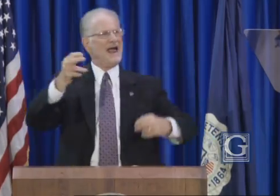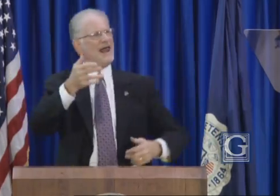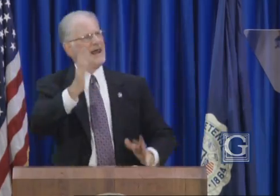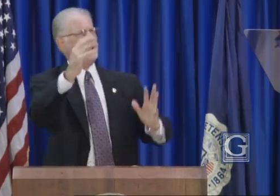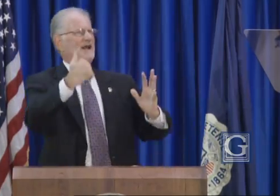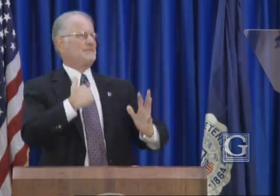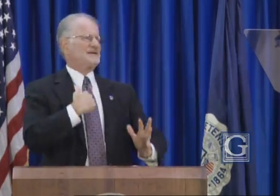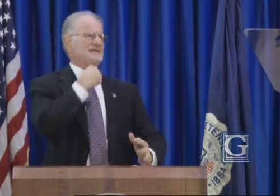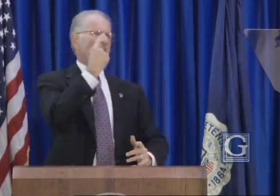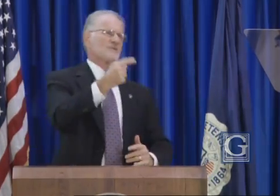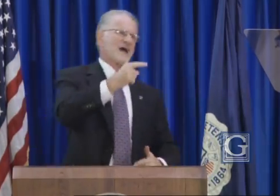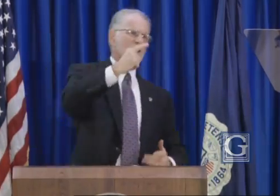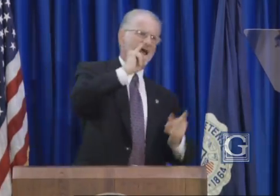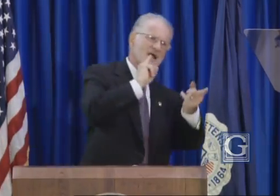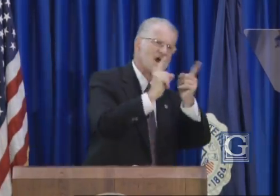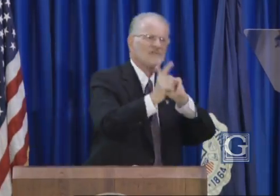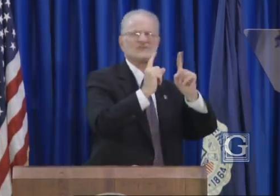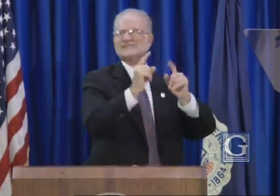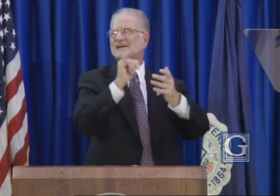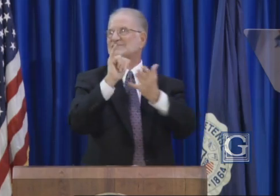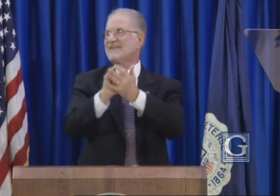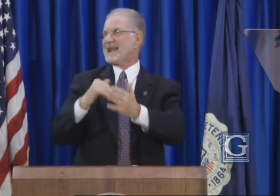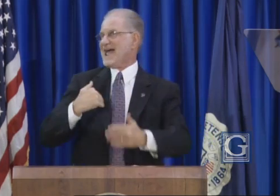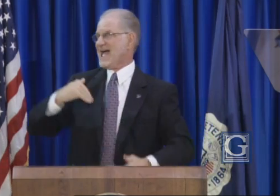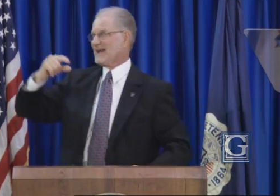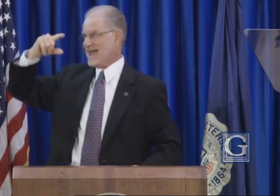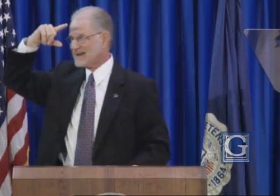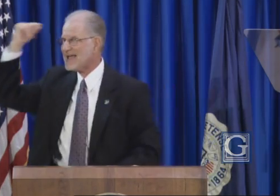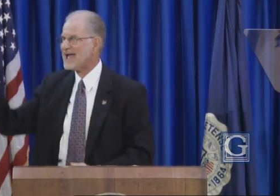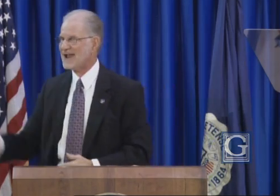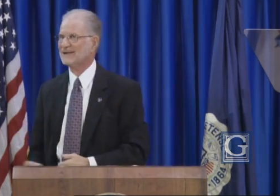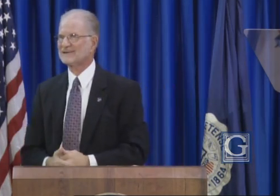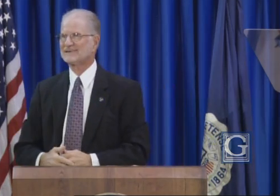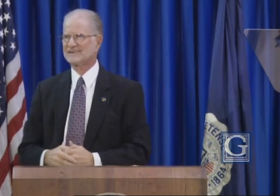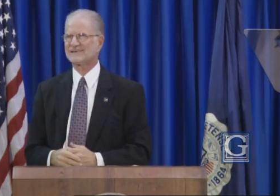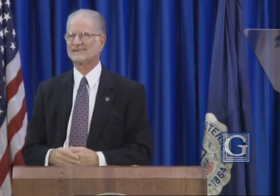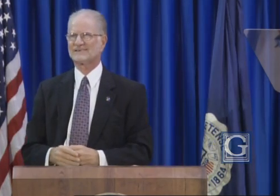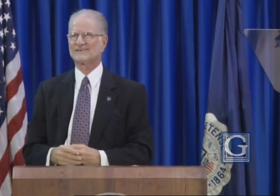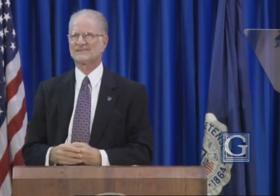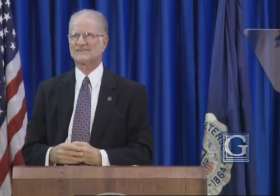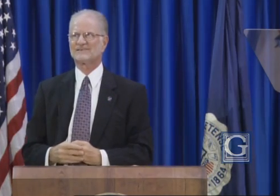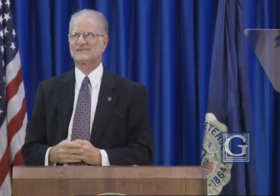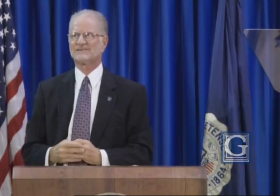friends, "Let me tell you about a conversation I had at Gallaudet."